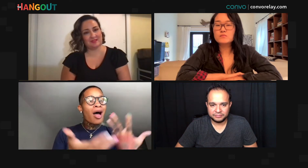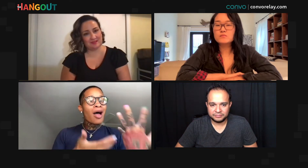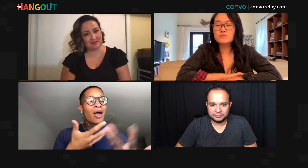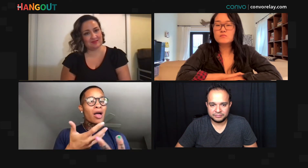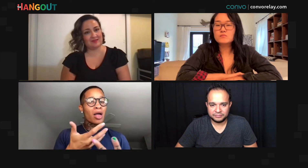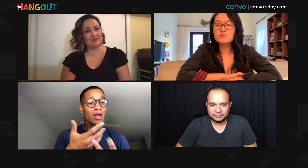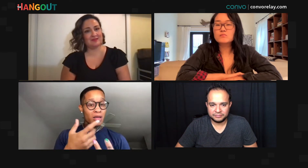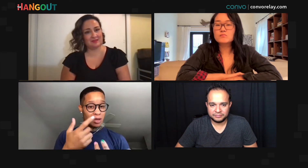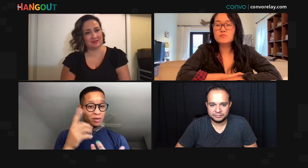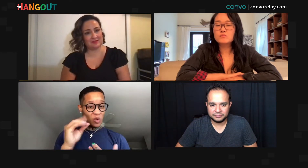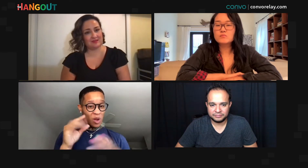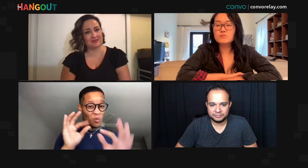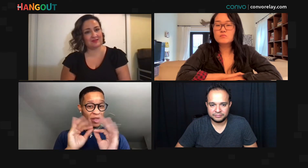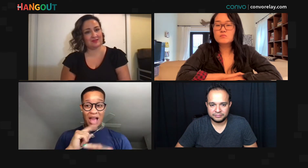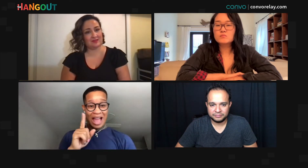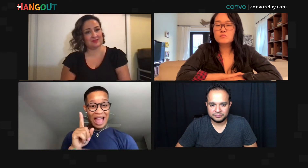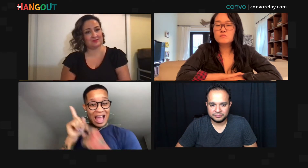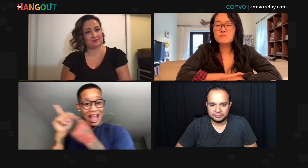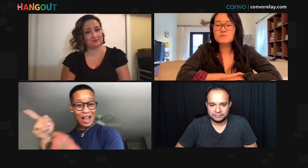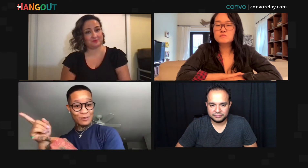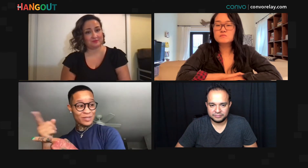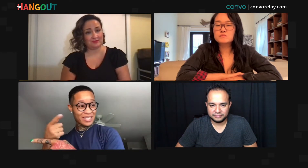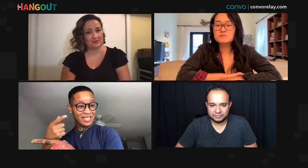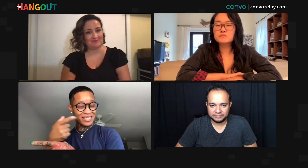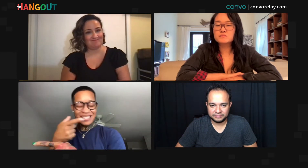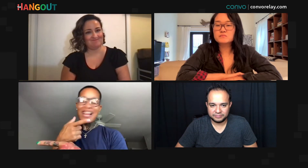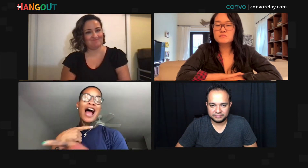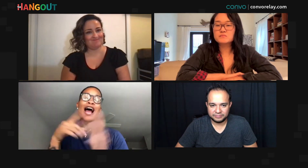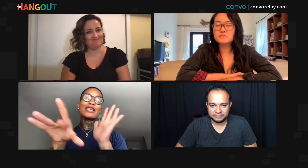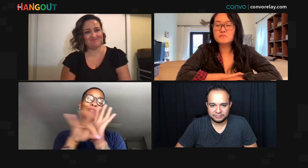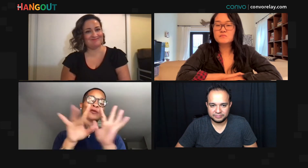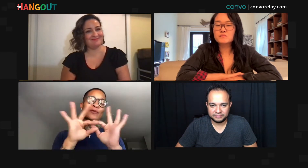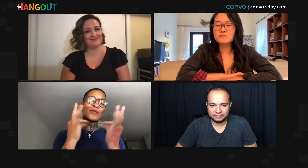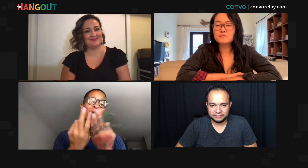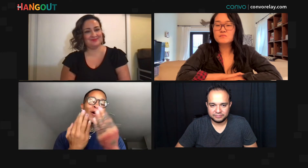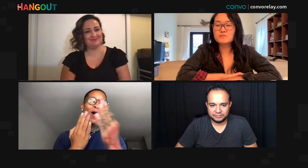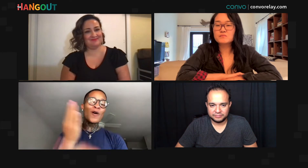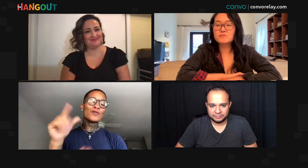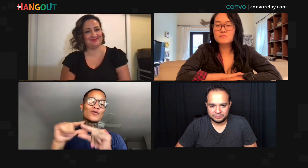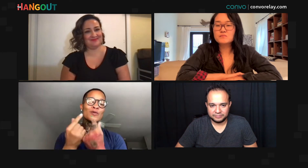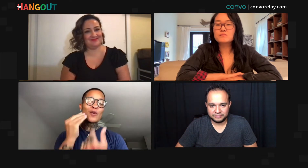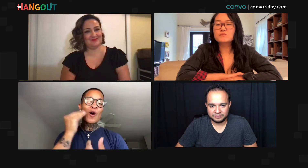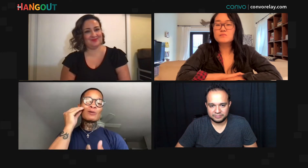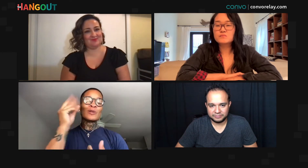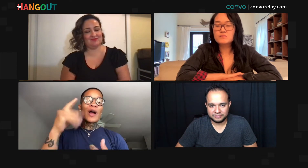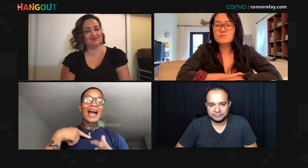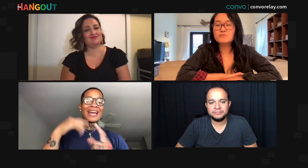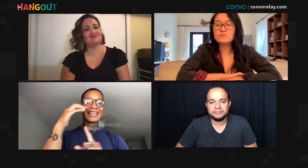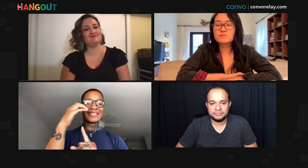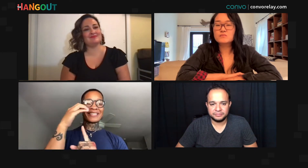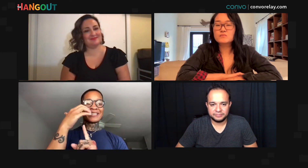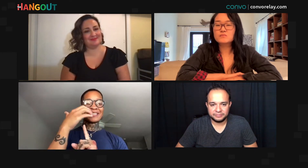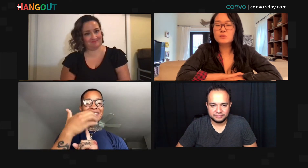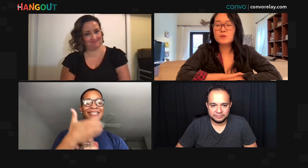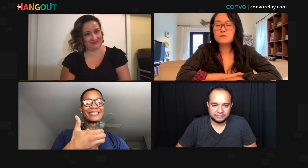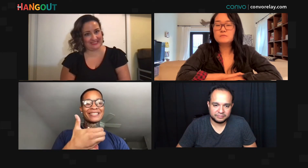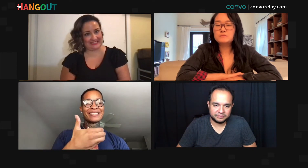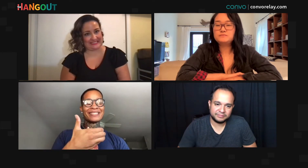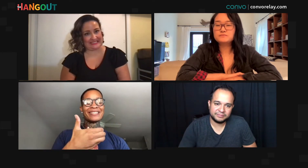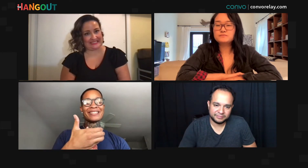they all went to school for the deaf. And I felt like I fit in. So I was stuck and I was trying to figure out, do I go over there to the group home or do I fit in